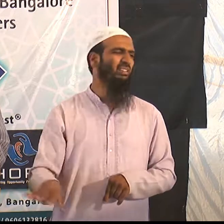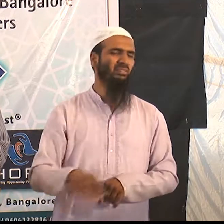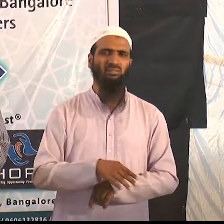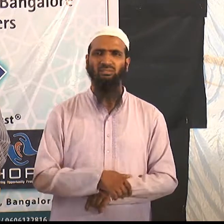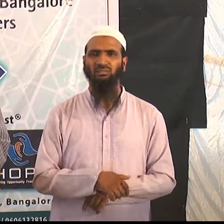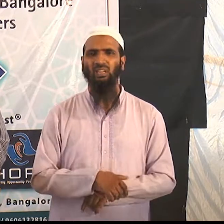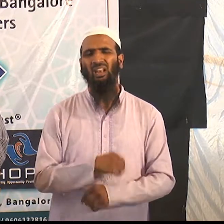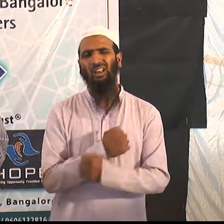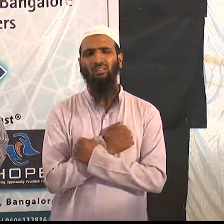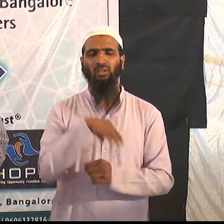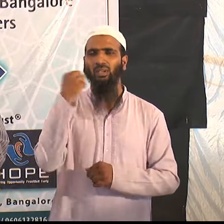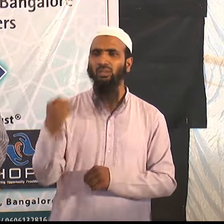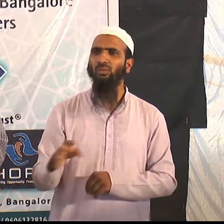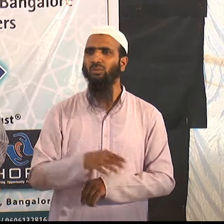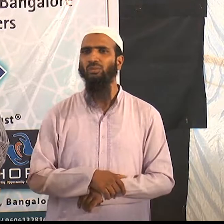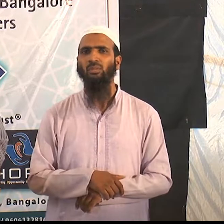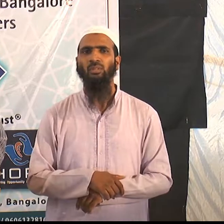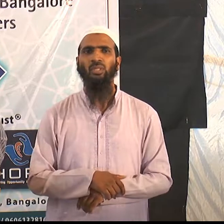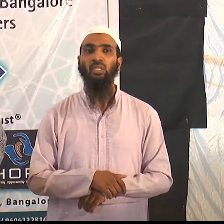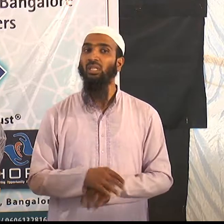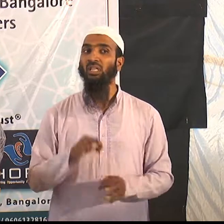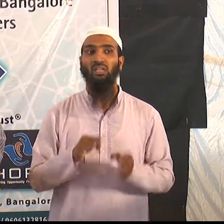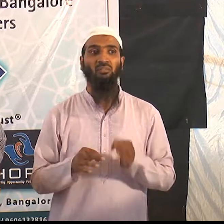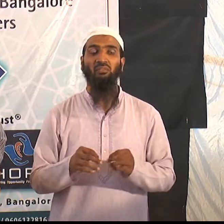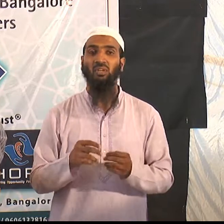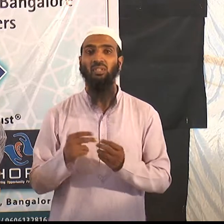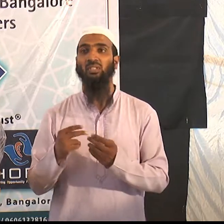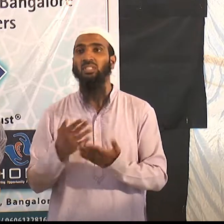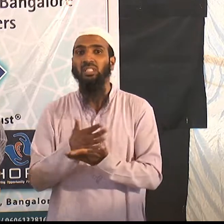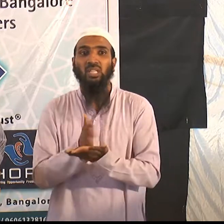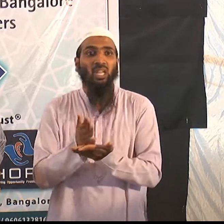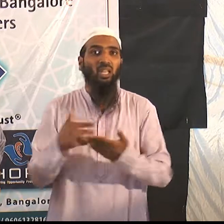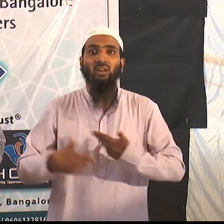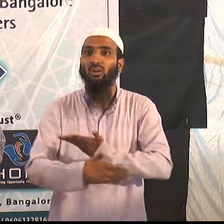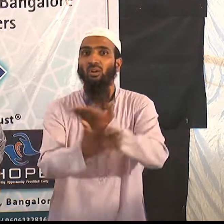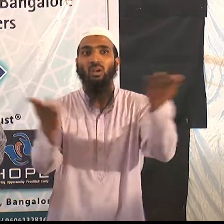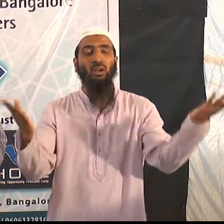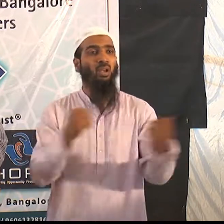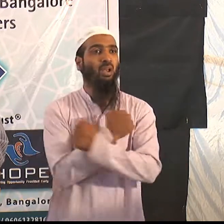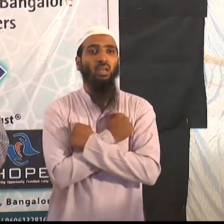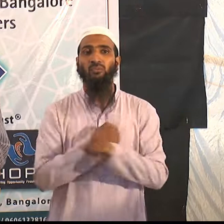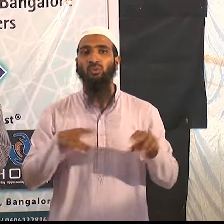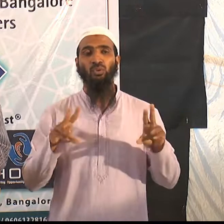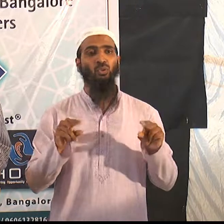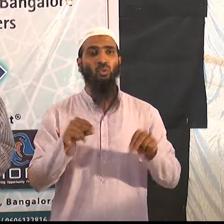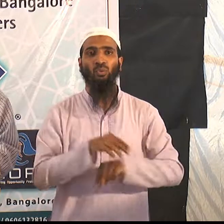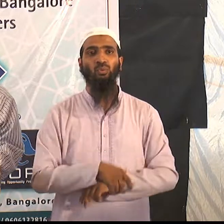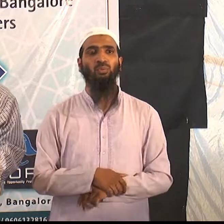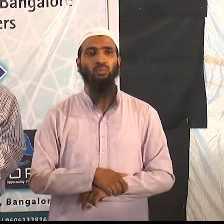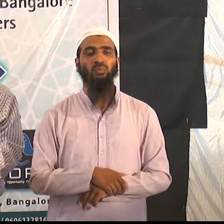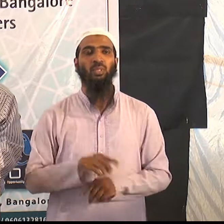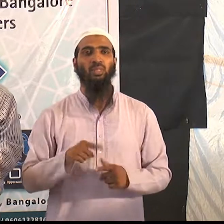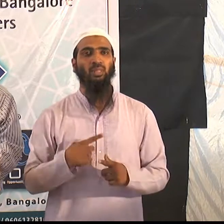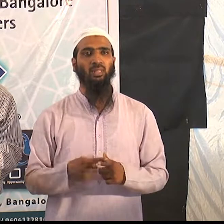it, if we don't distribute it, if we don't share it, then you will be